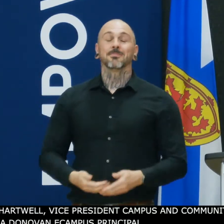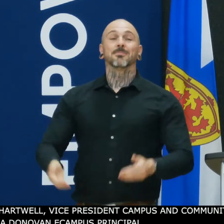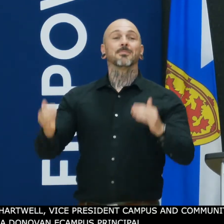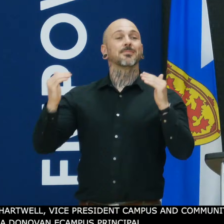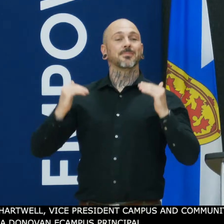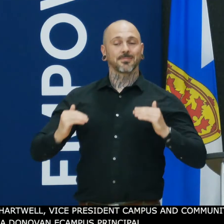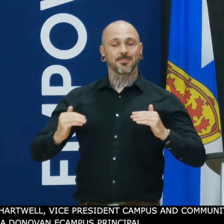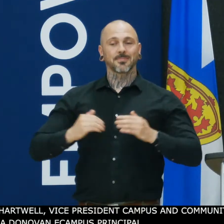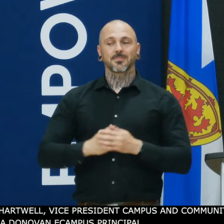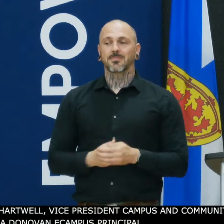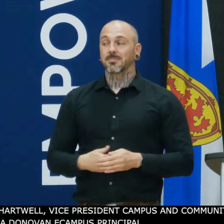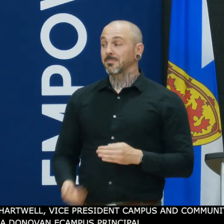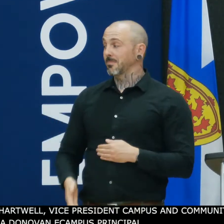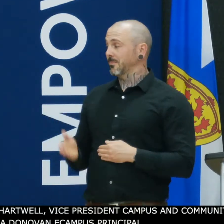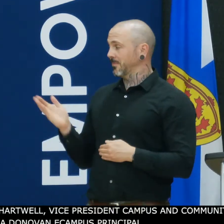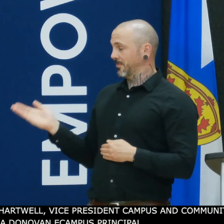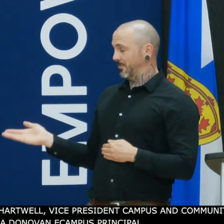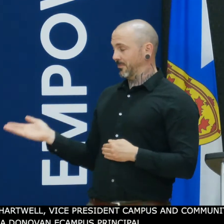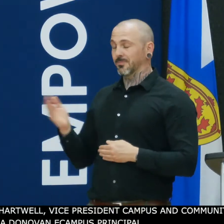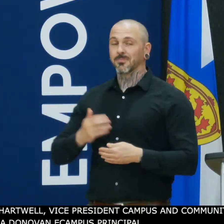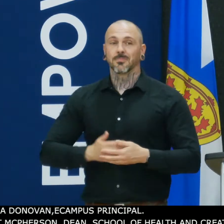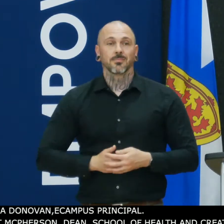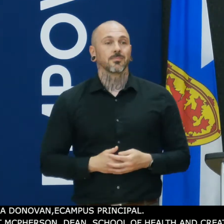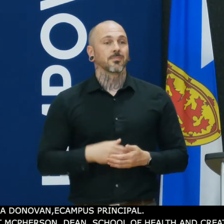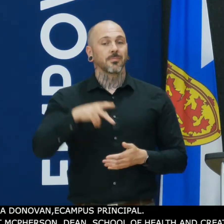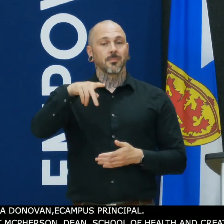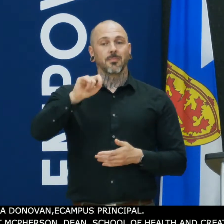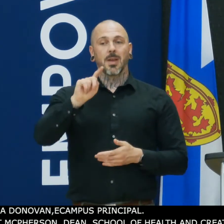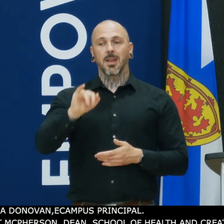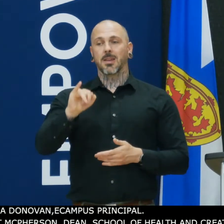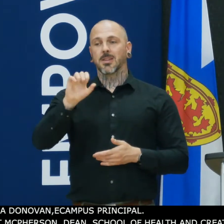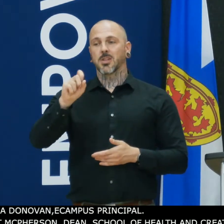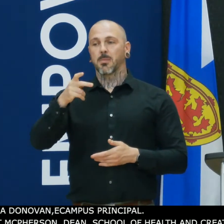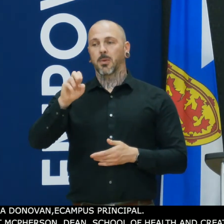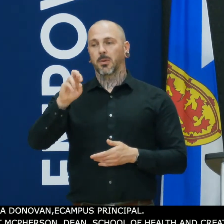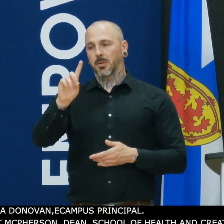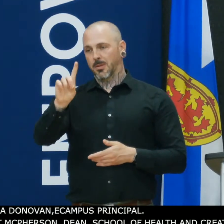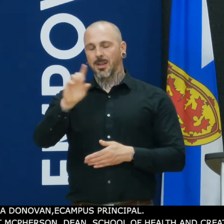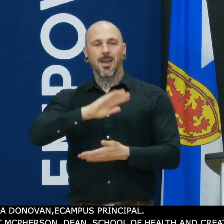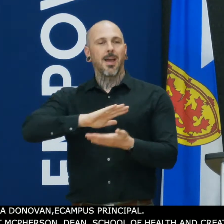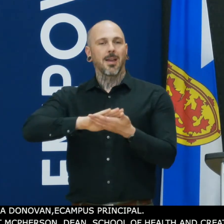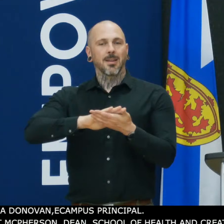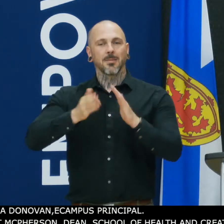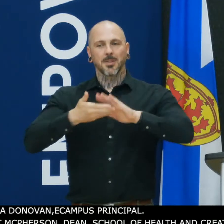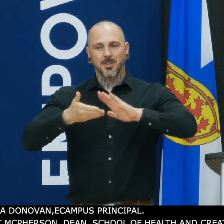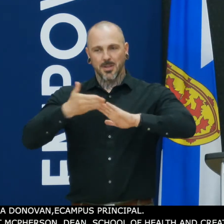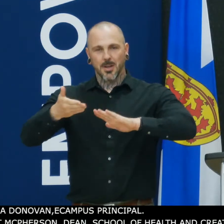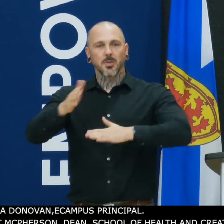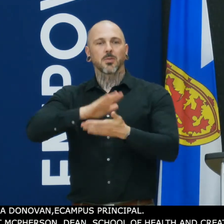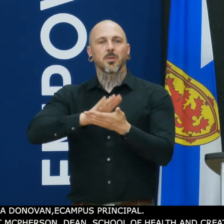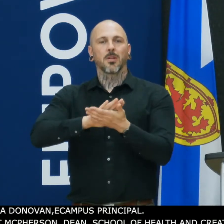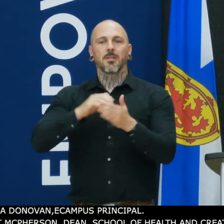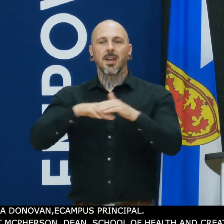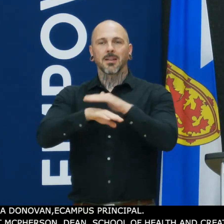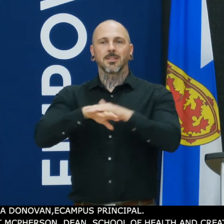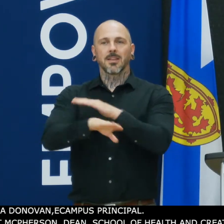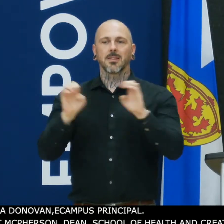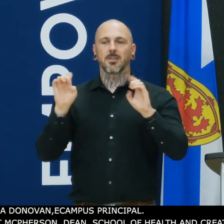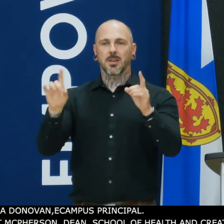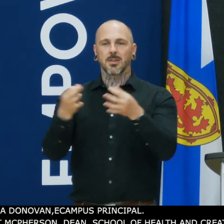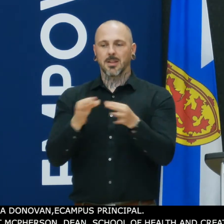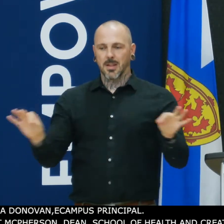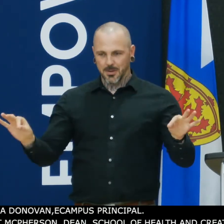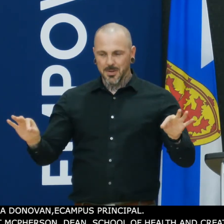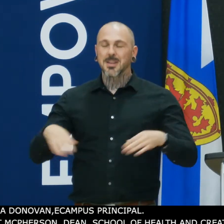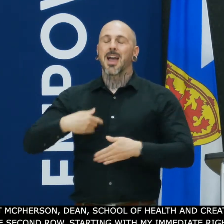In the second row, starting with my immediate right, Patty Shepard, Academic Chair, School of Access, Education and Language, and School